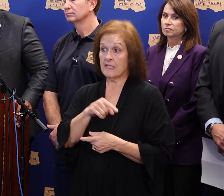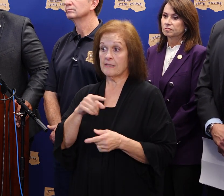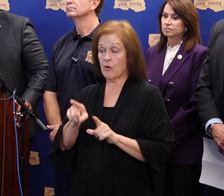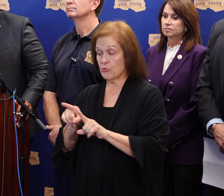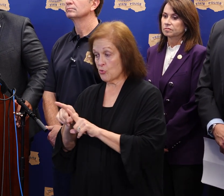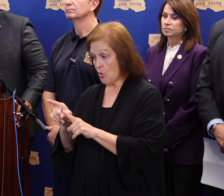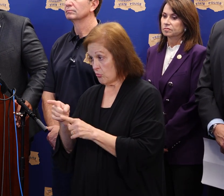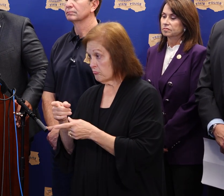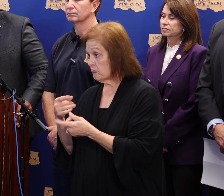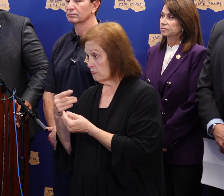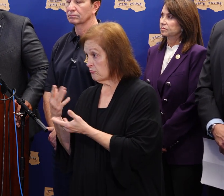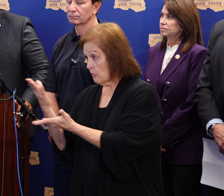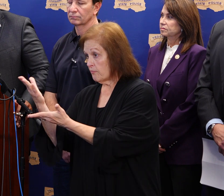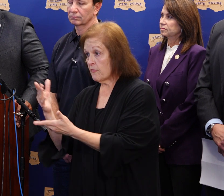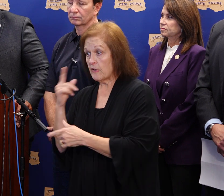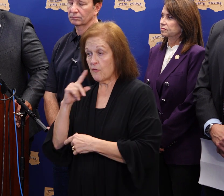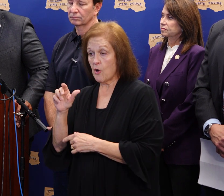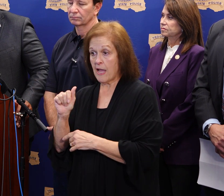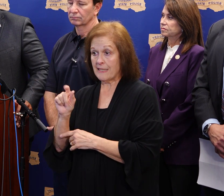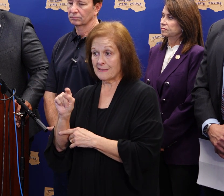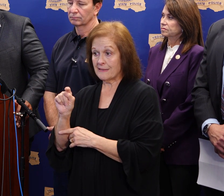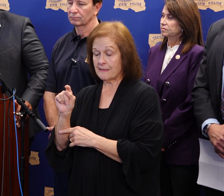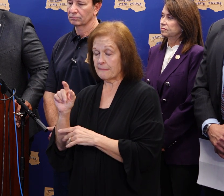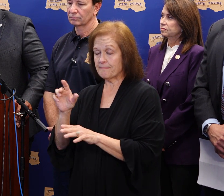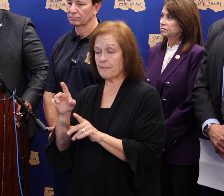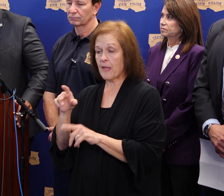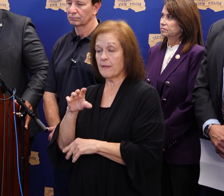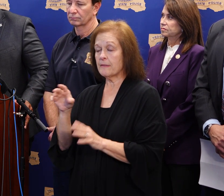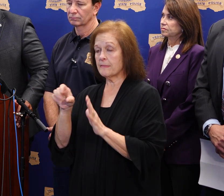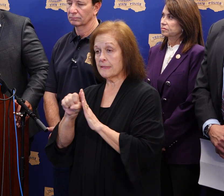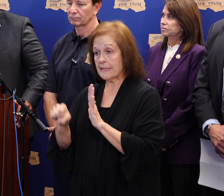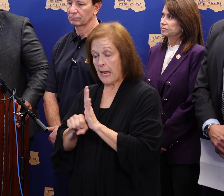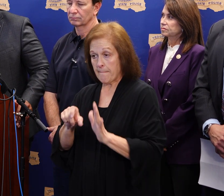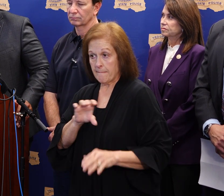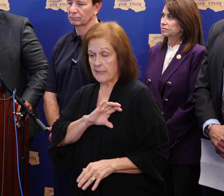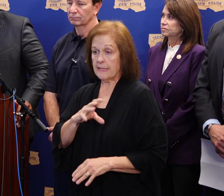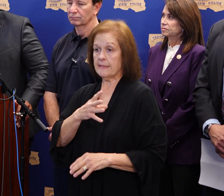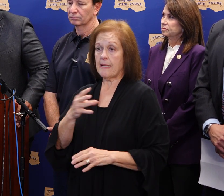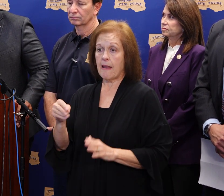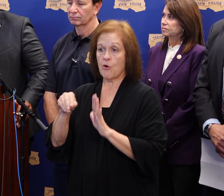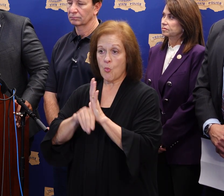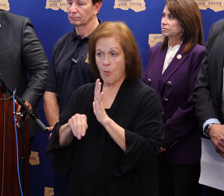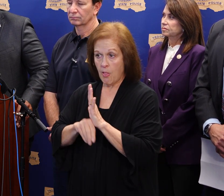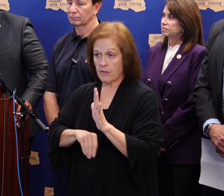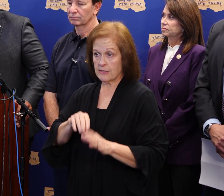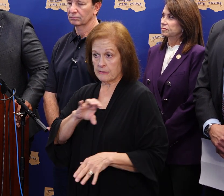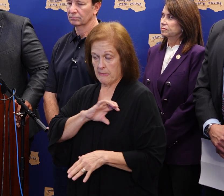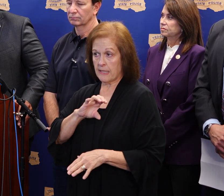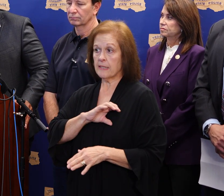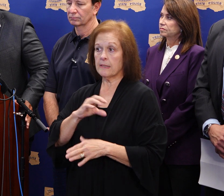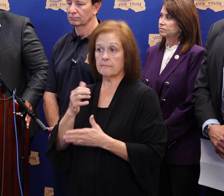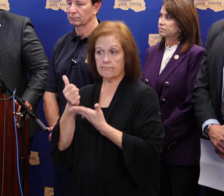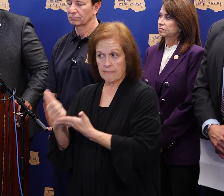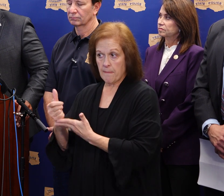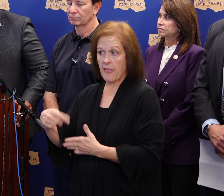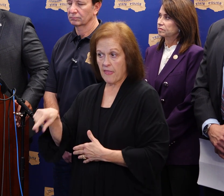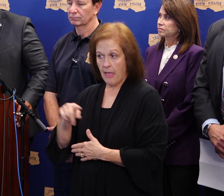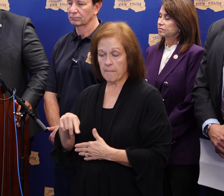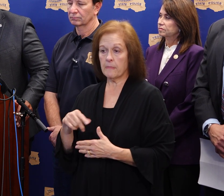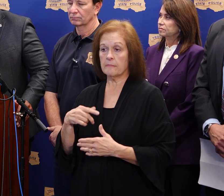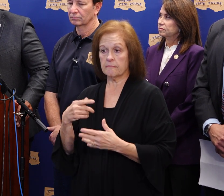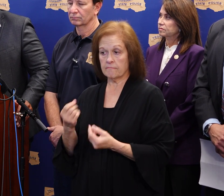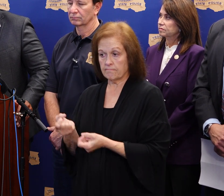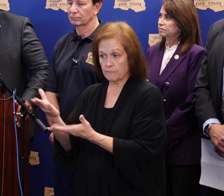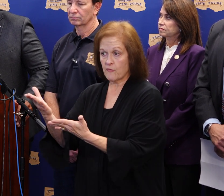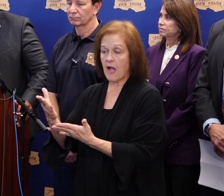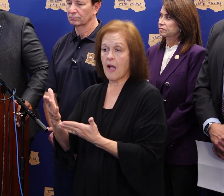State Police and also New Orleans Police Department to assist with any efforts that they may have during this period. Additional resources,